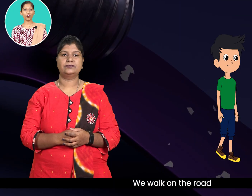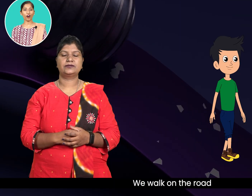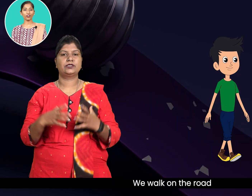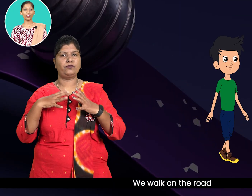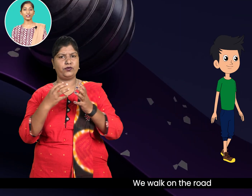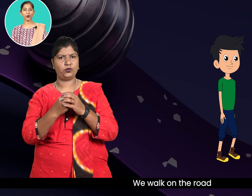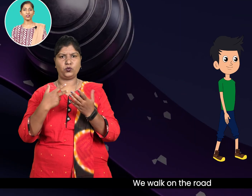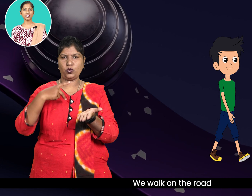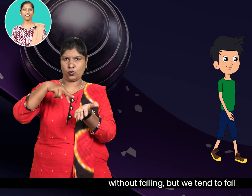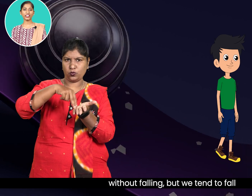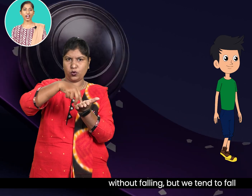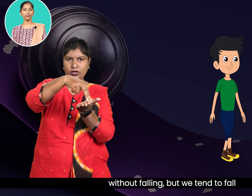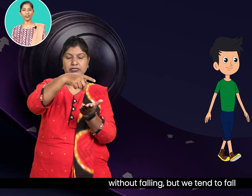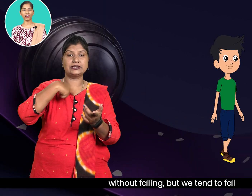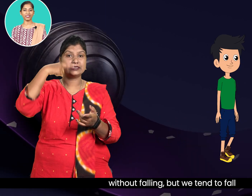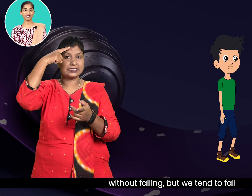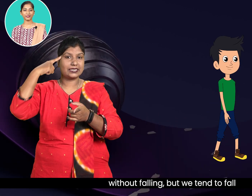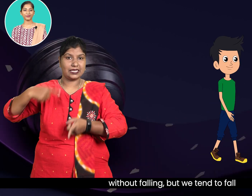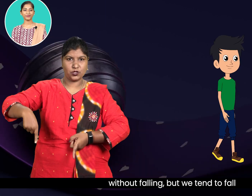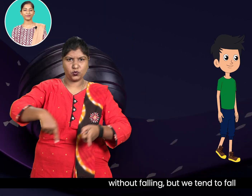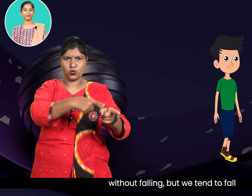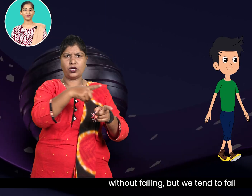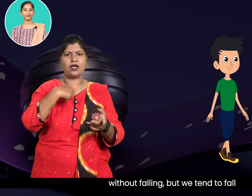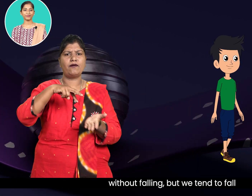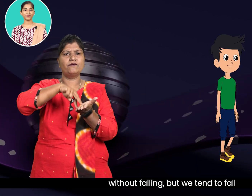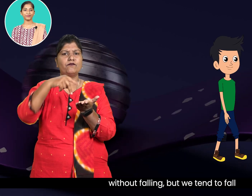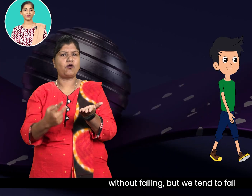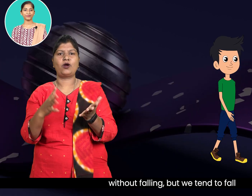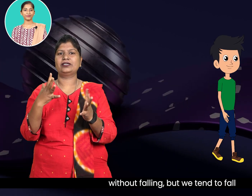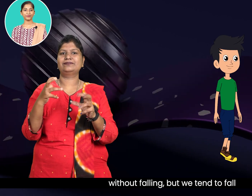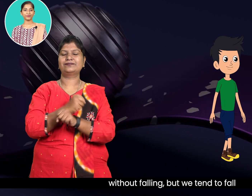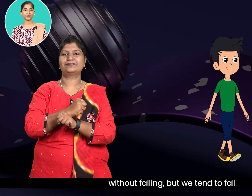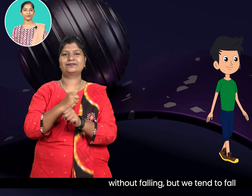We walk on the roads without falling.